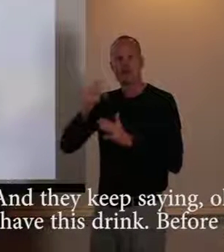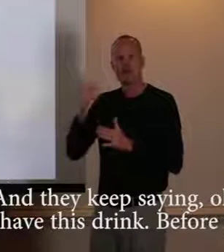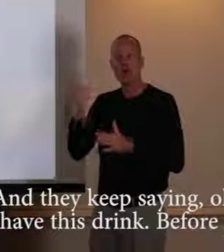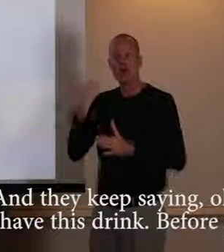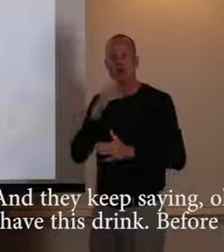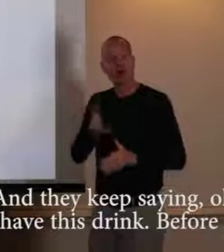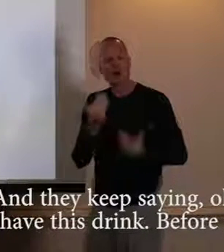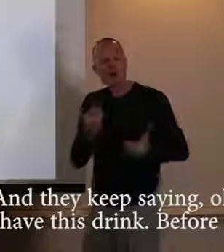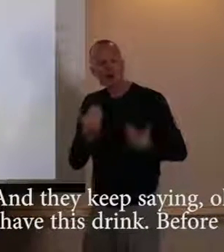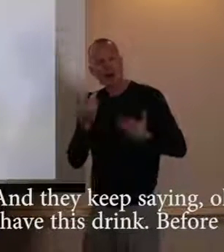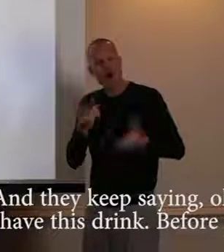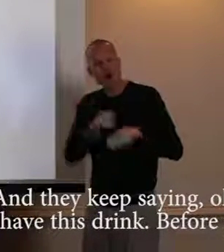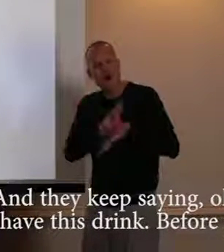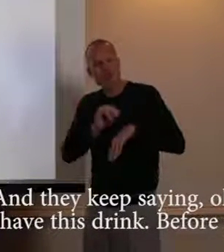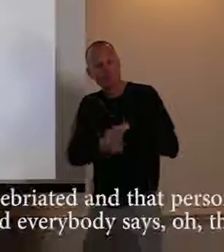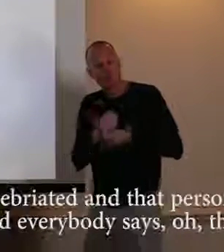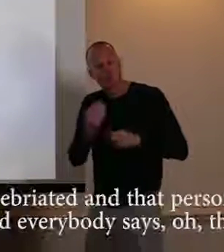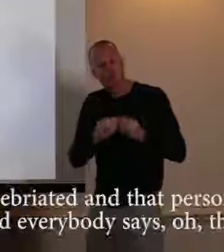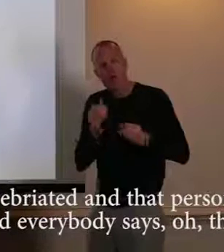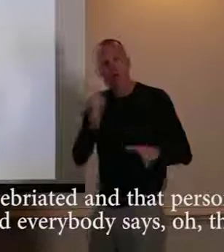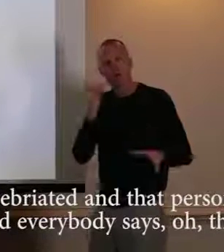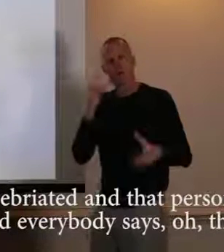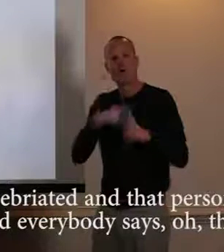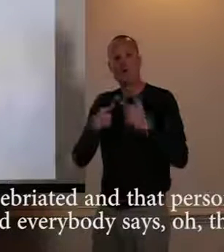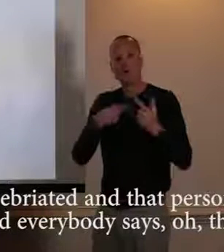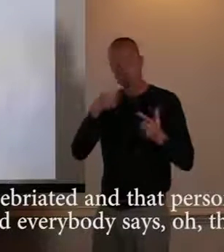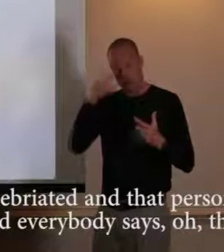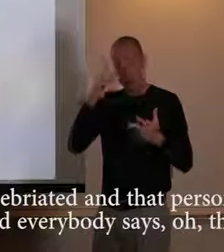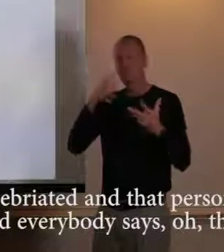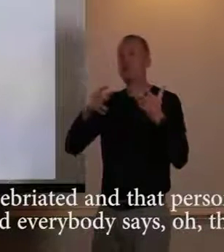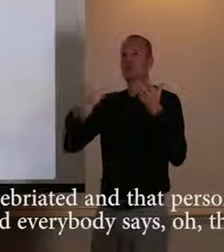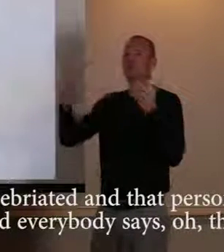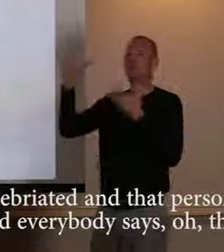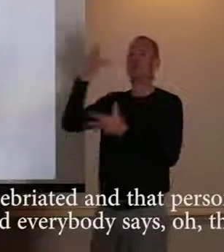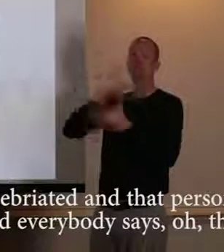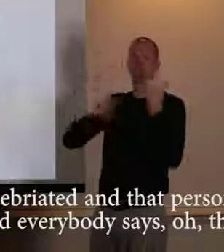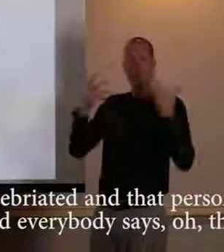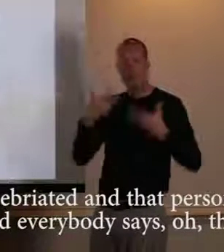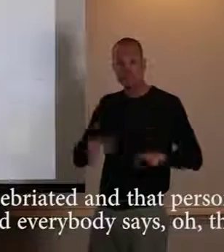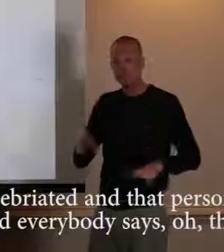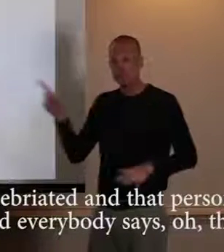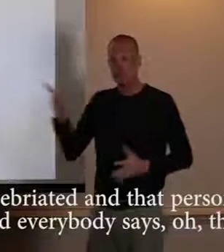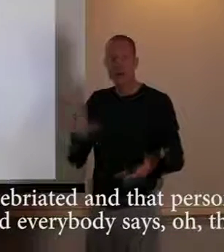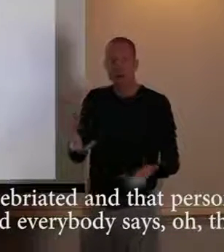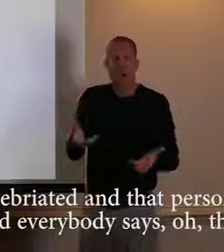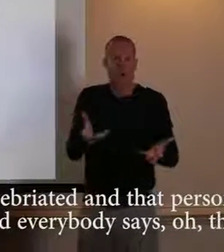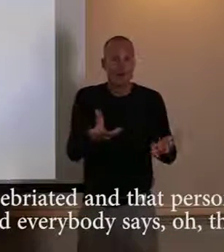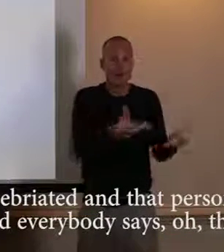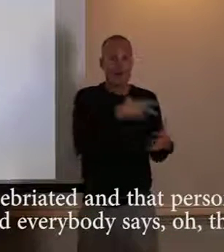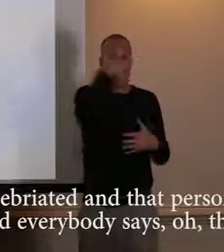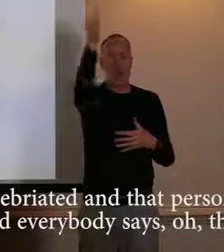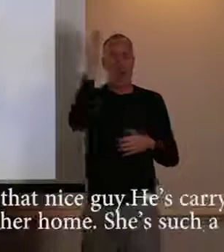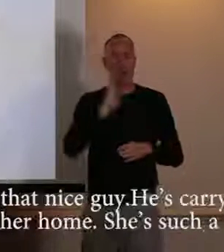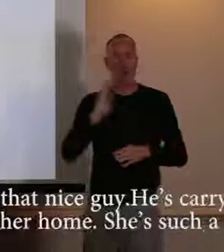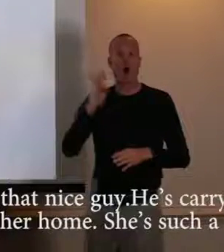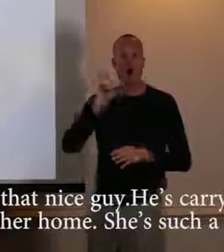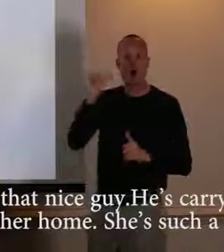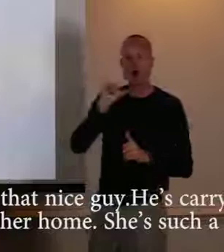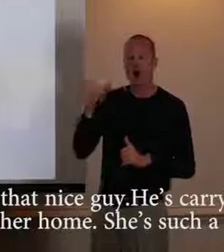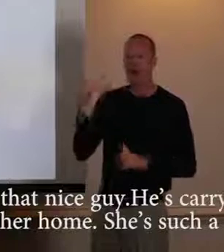on, have this drink. Before you know it, you are totally inebriated and that person's carrying you out of the bar and everybody says, oh, that girl's such a slob